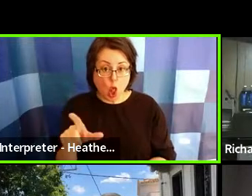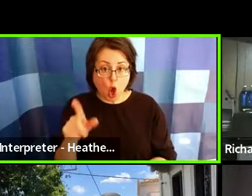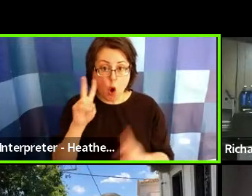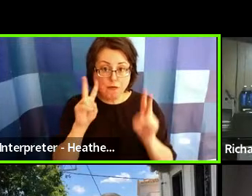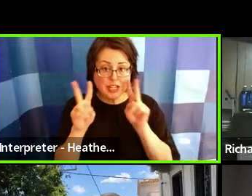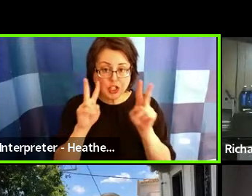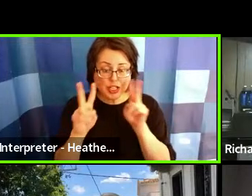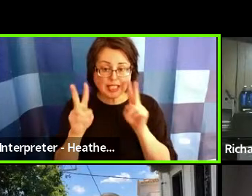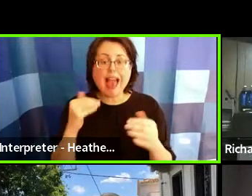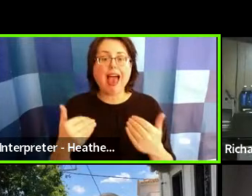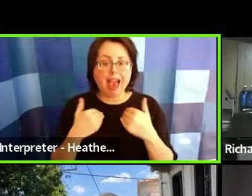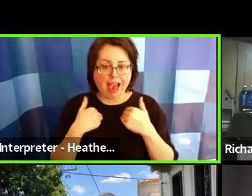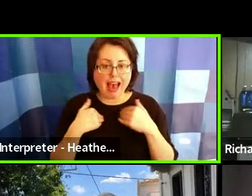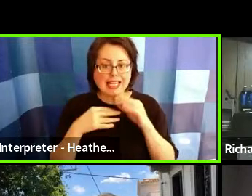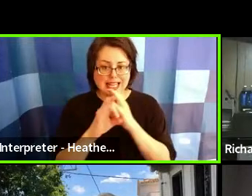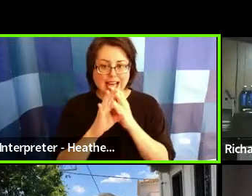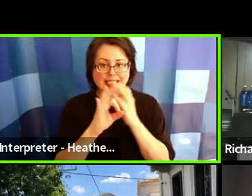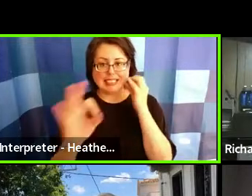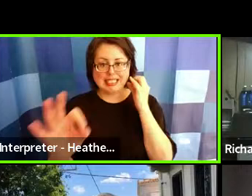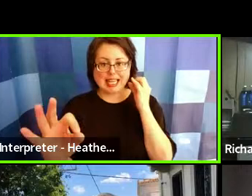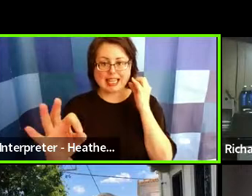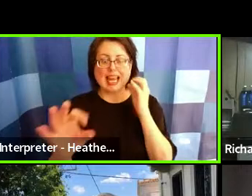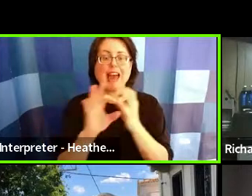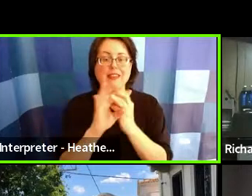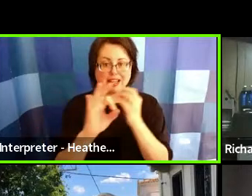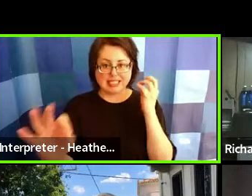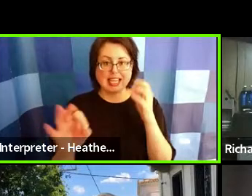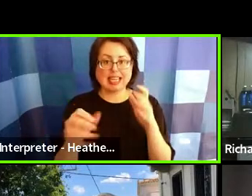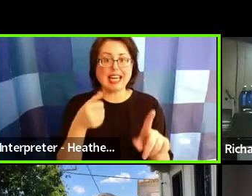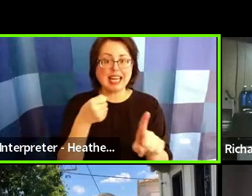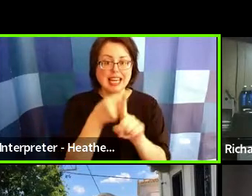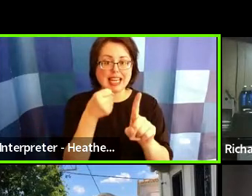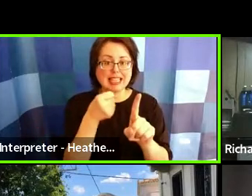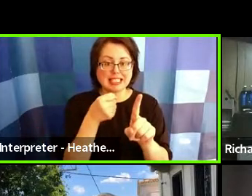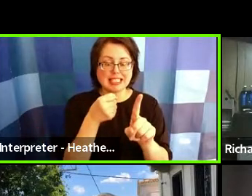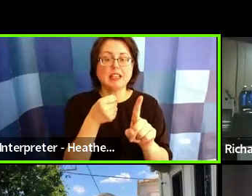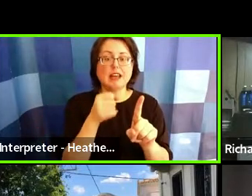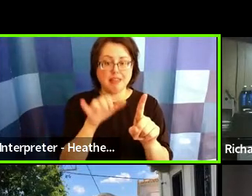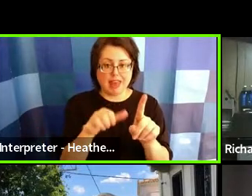has their walking stick and the walking stick hits the scooter, there is a